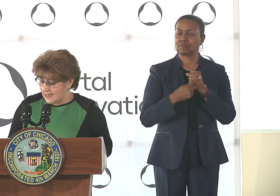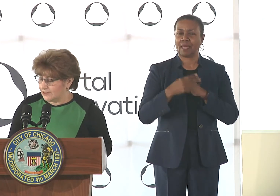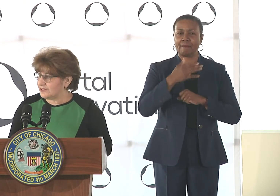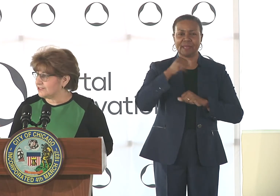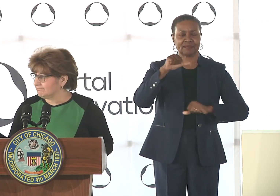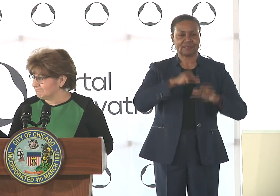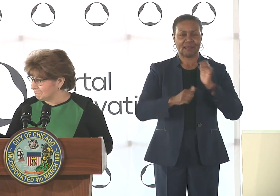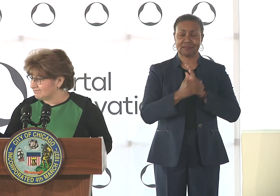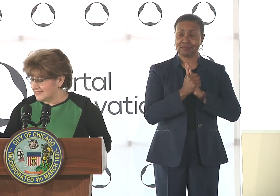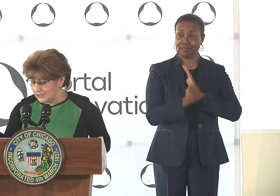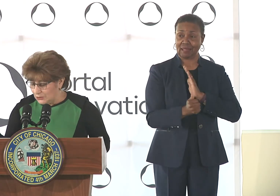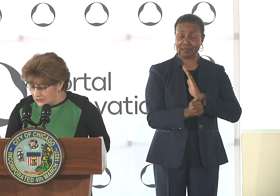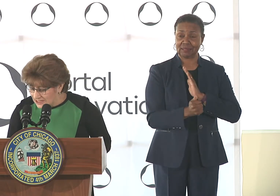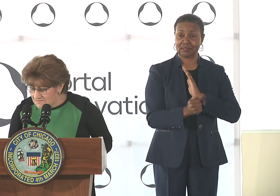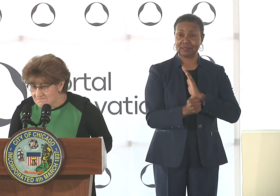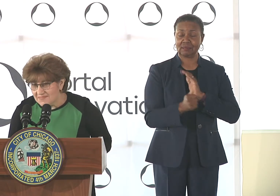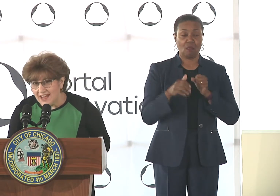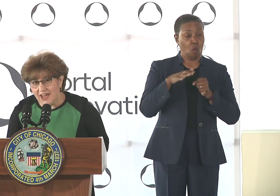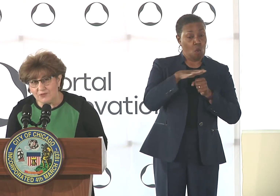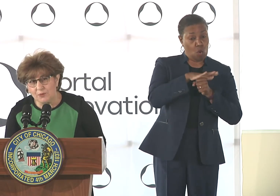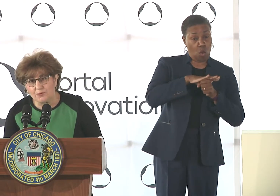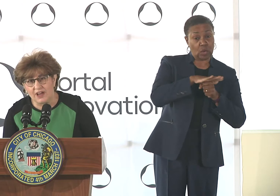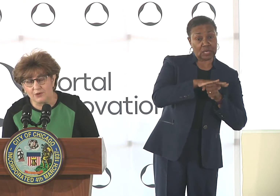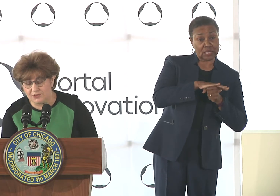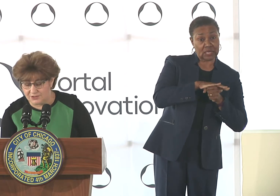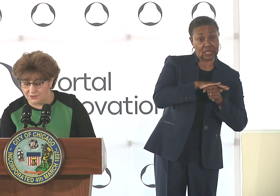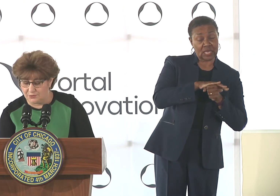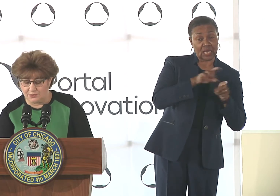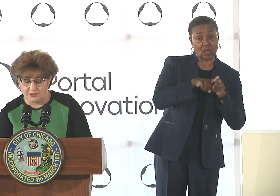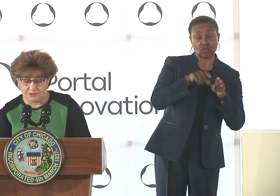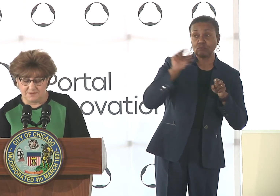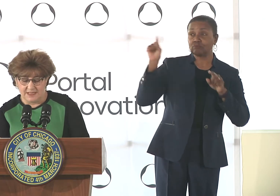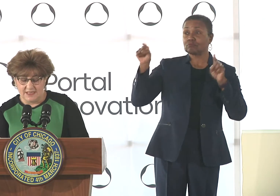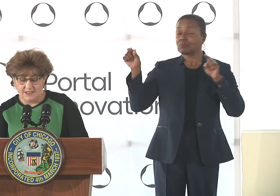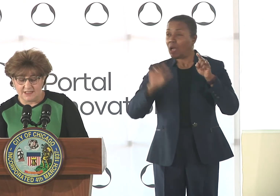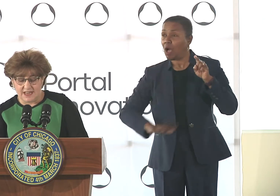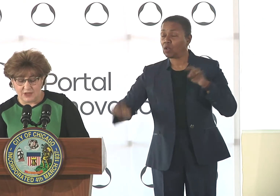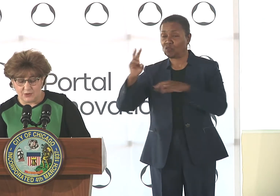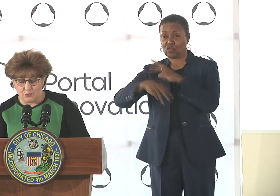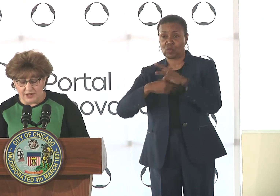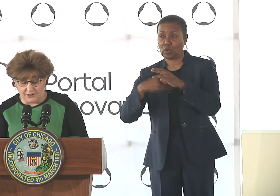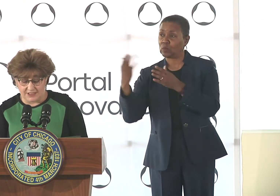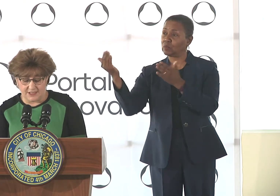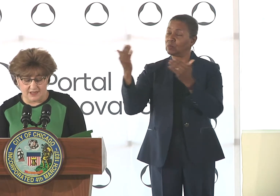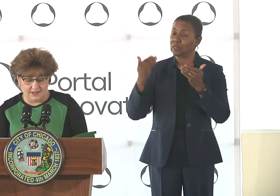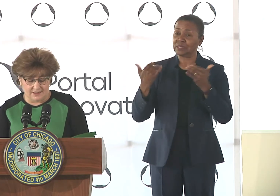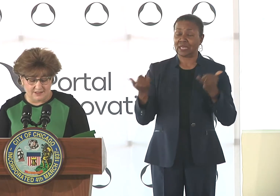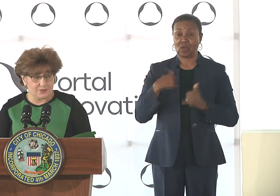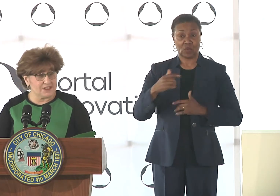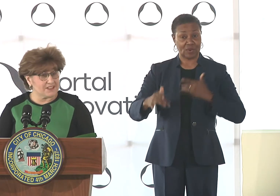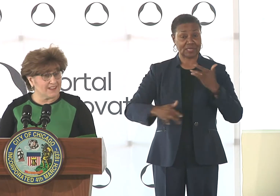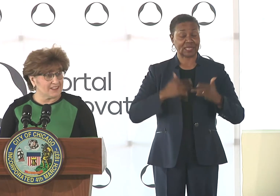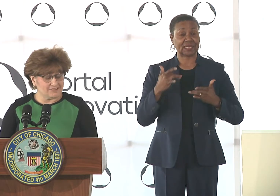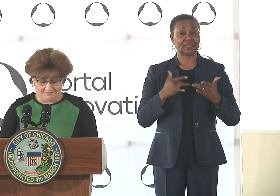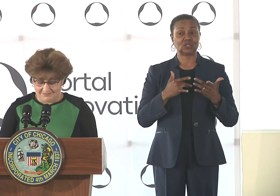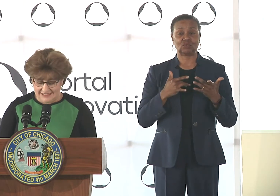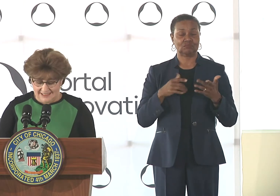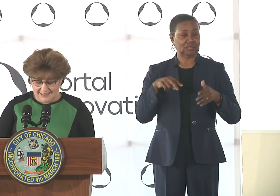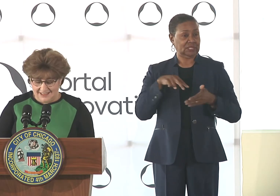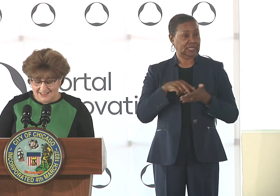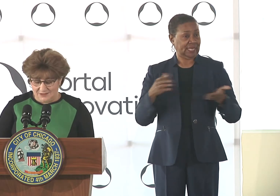science talent locally and from around the world. Today, we're excited to be